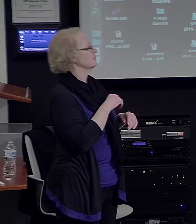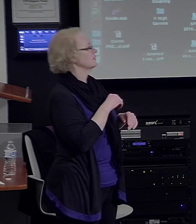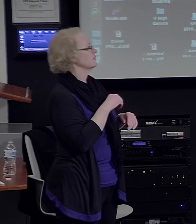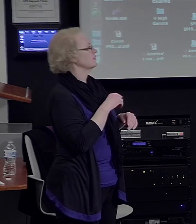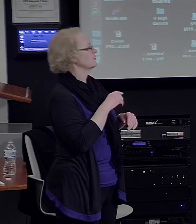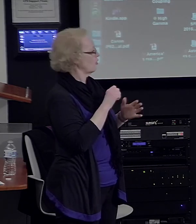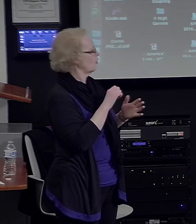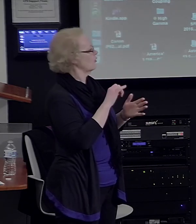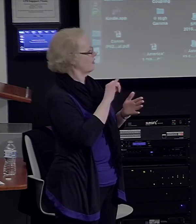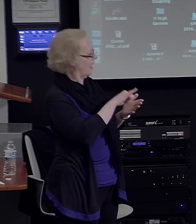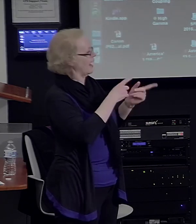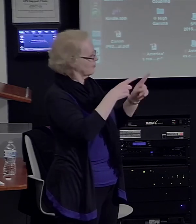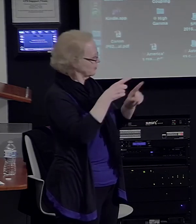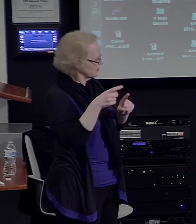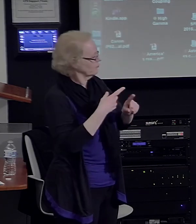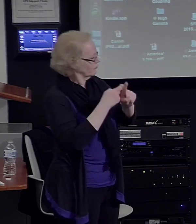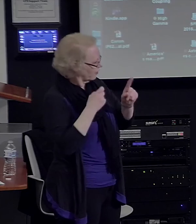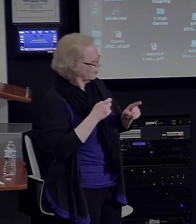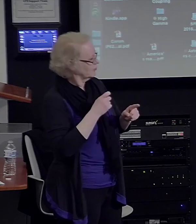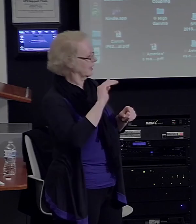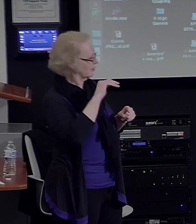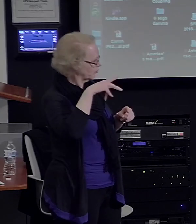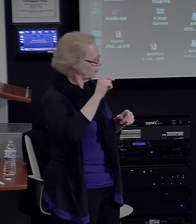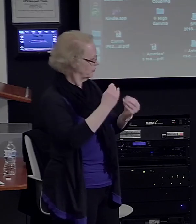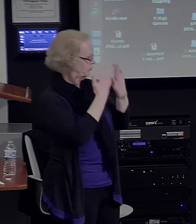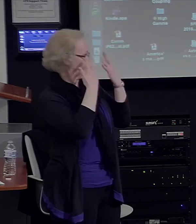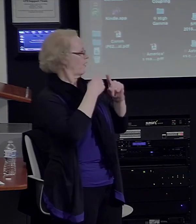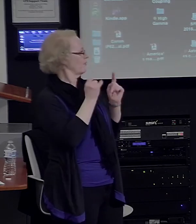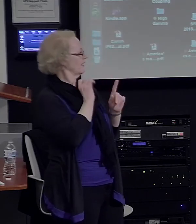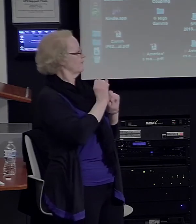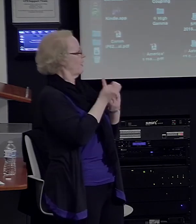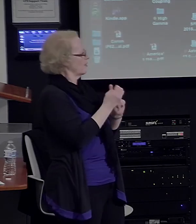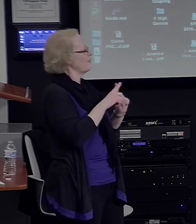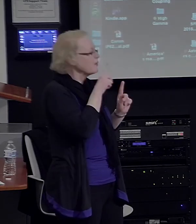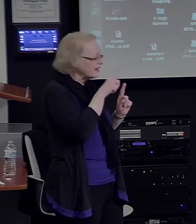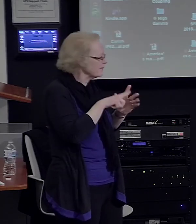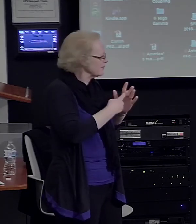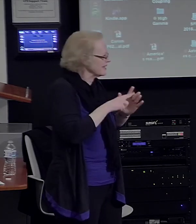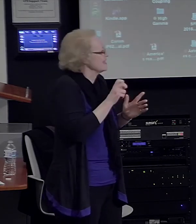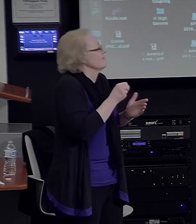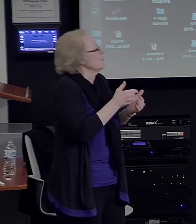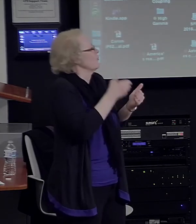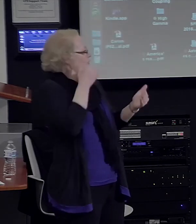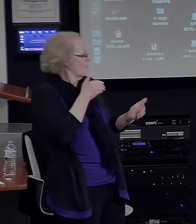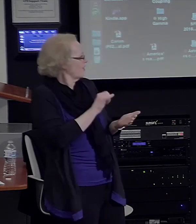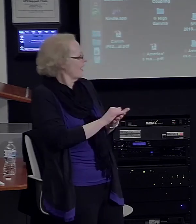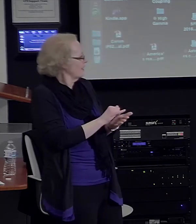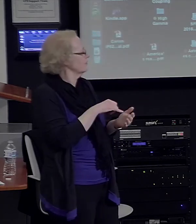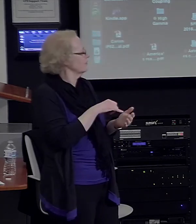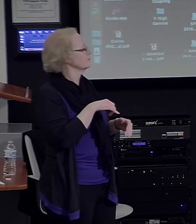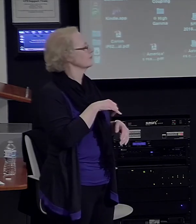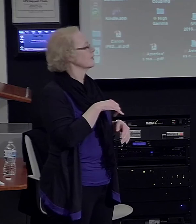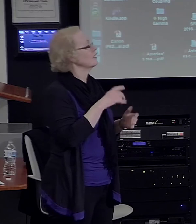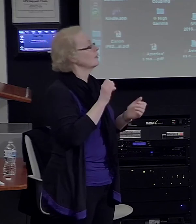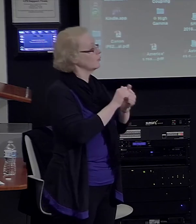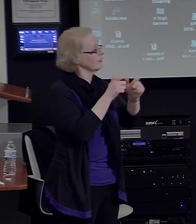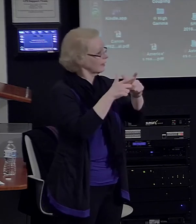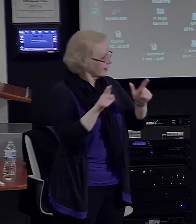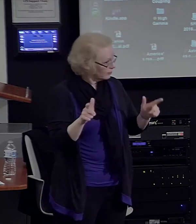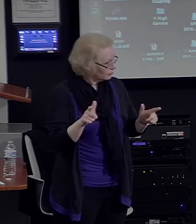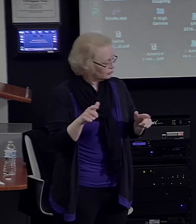with input from the environment but it begins even before that being sorted um with the language